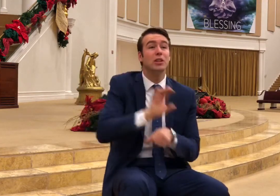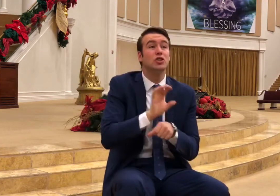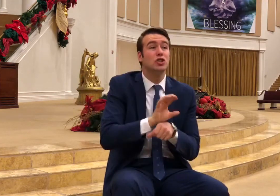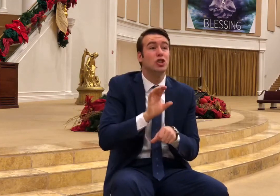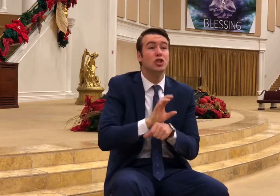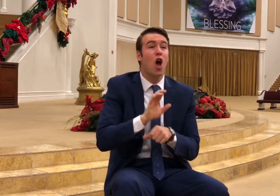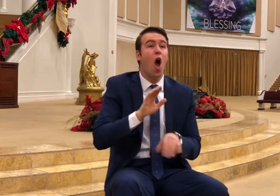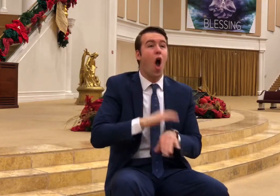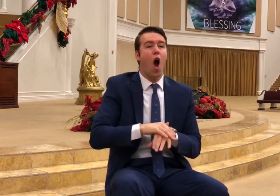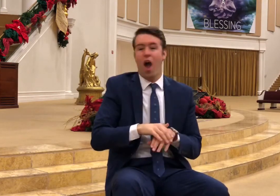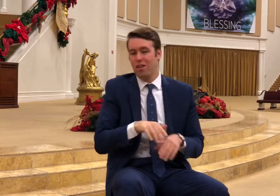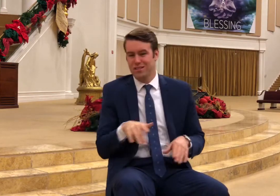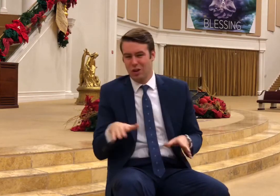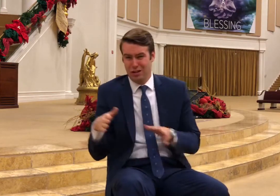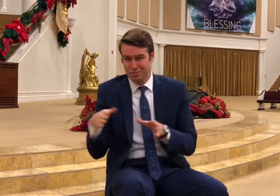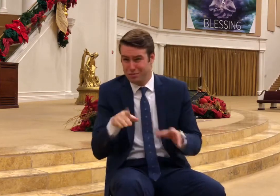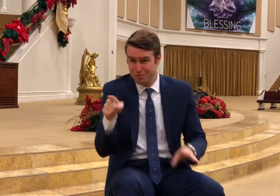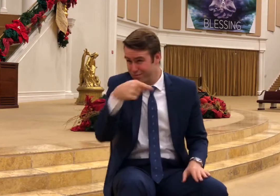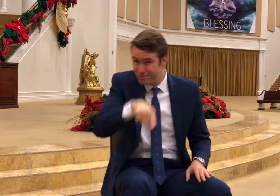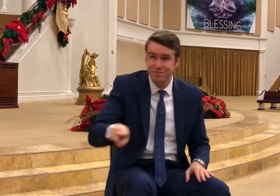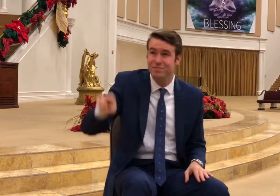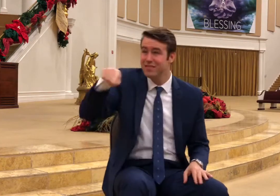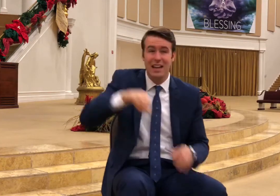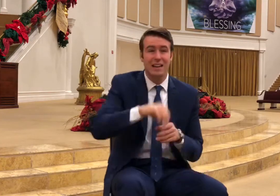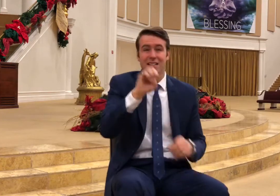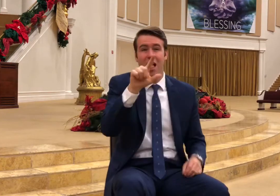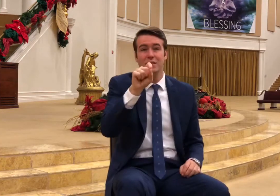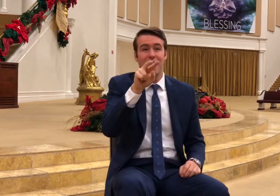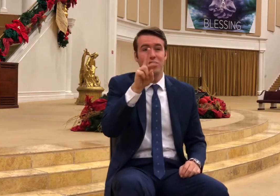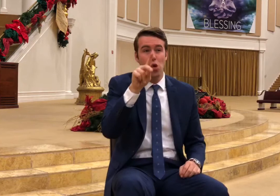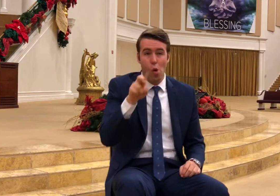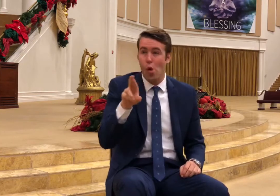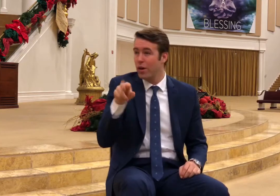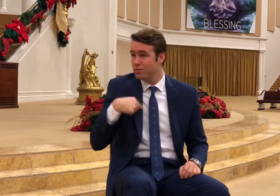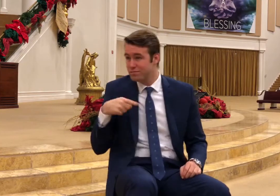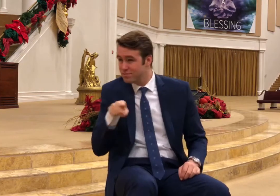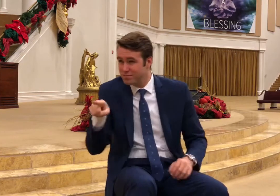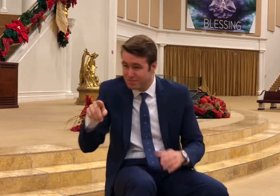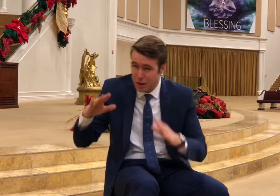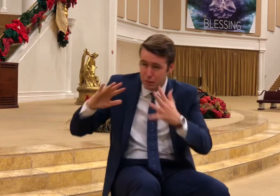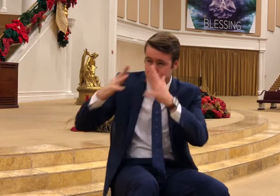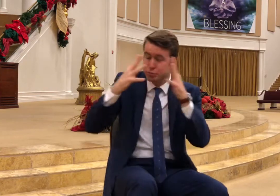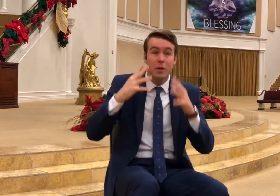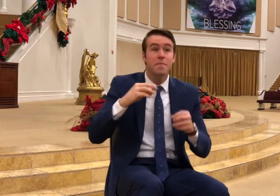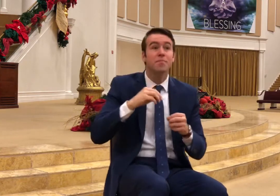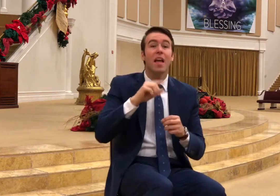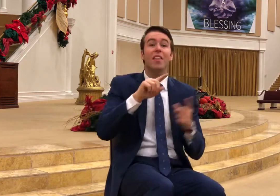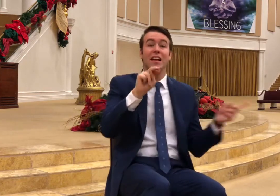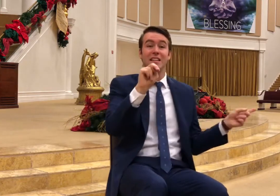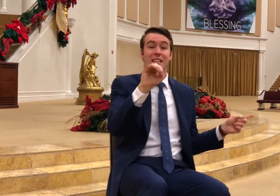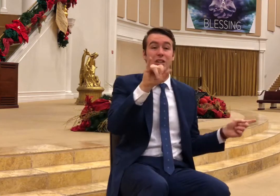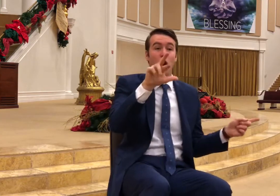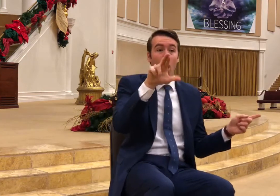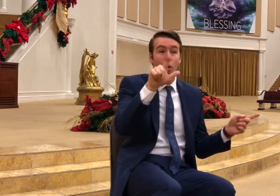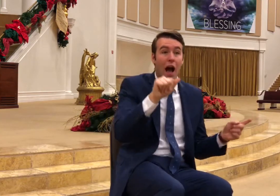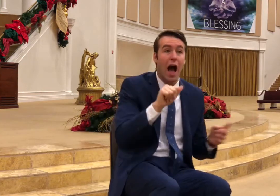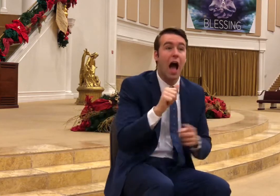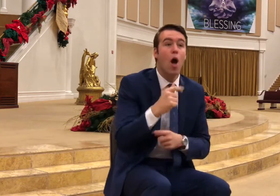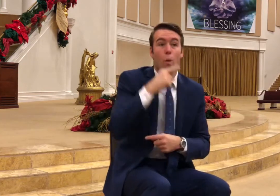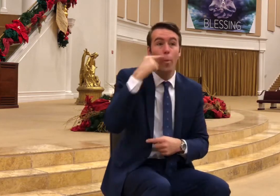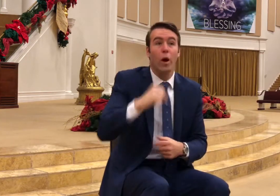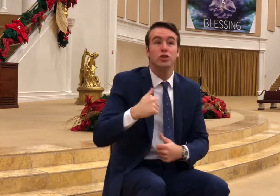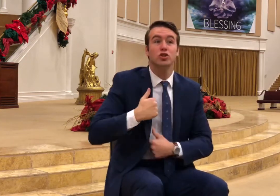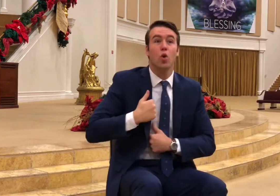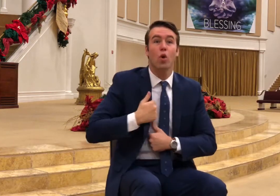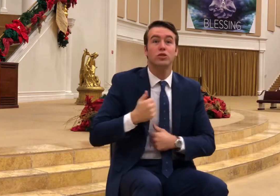back of horses crossing creeks in El Salvador. I was in Nicaragua with my dad in the middle of a war in the back of a truck with Russian